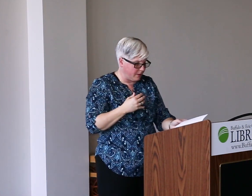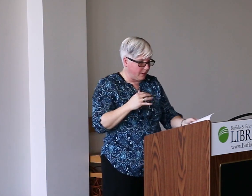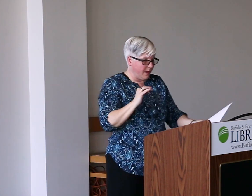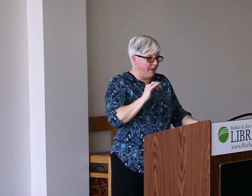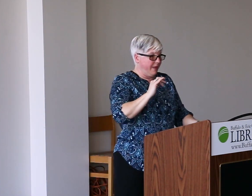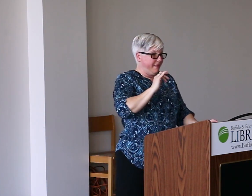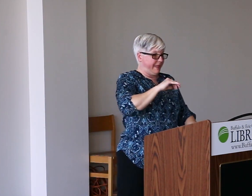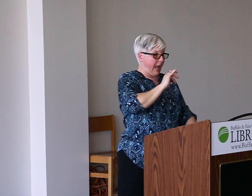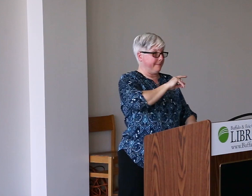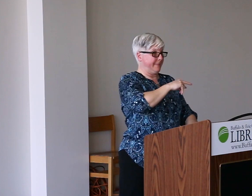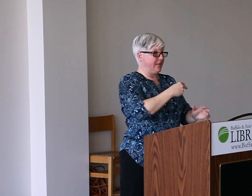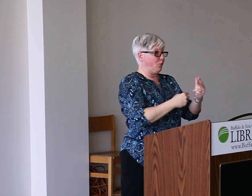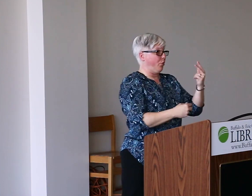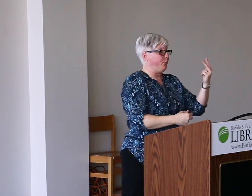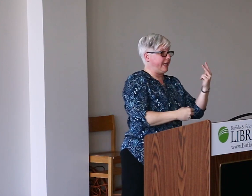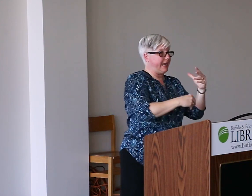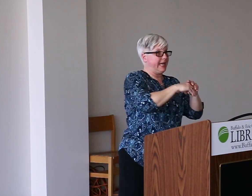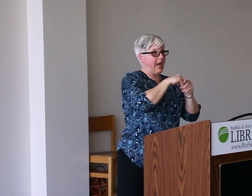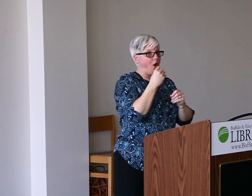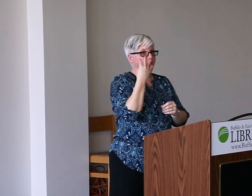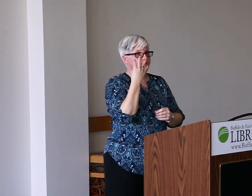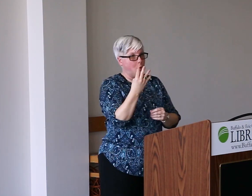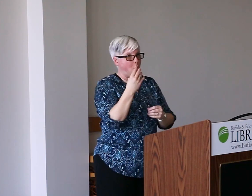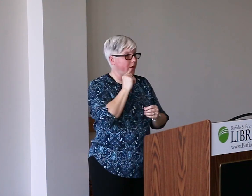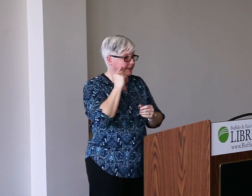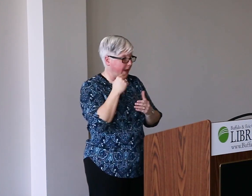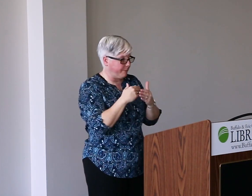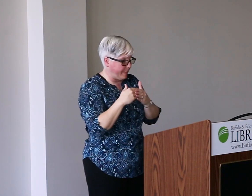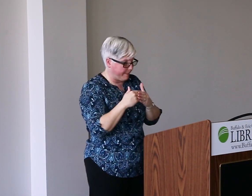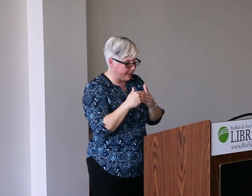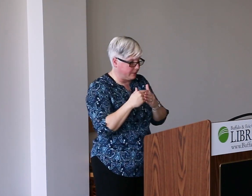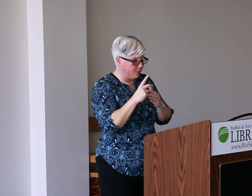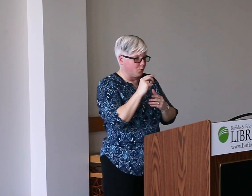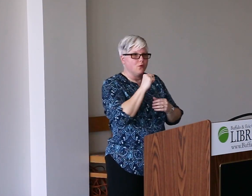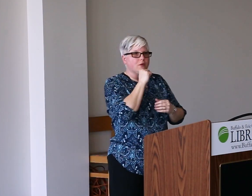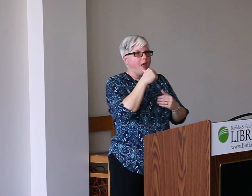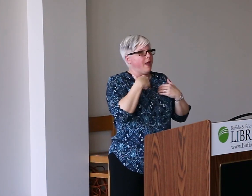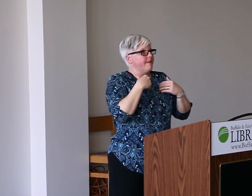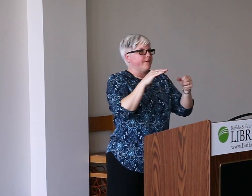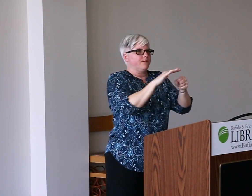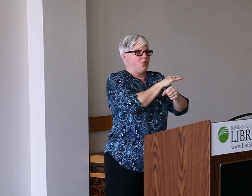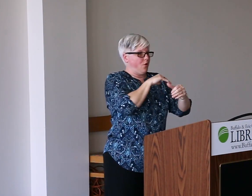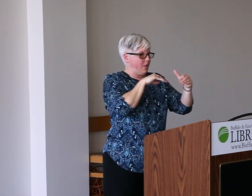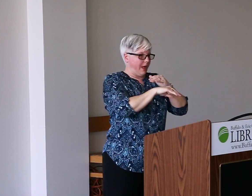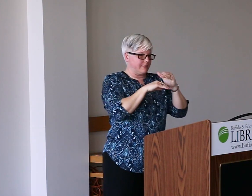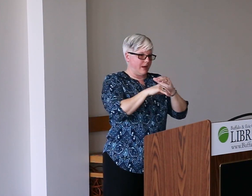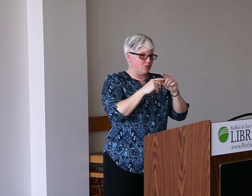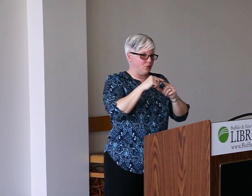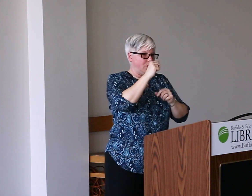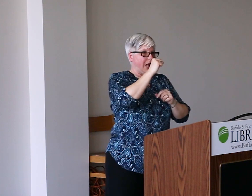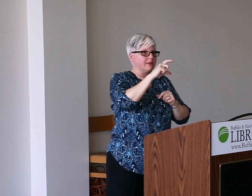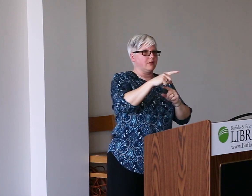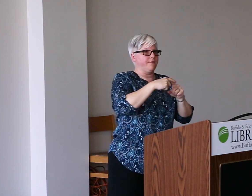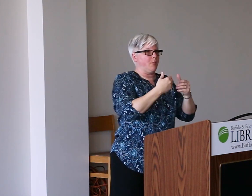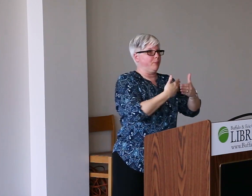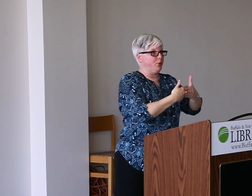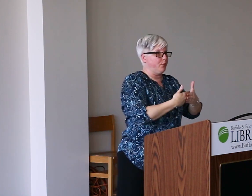Unfortunately, that means that 3 out of 4 deaf babies do not have full access